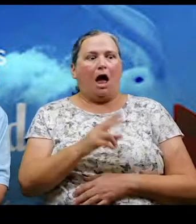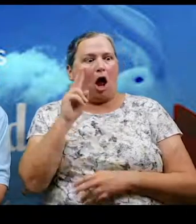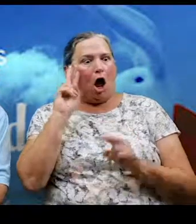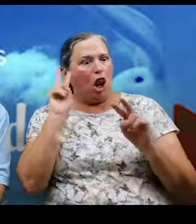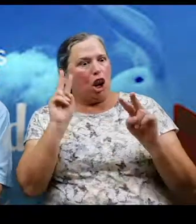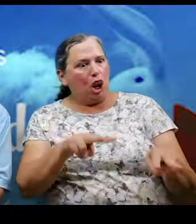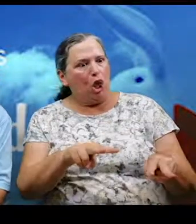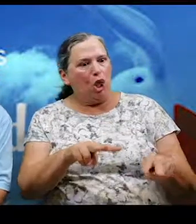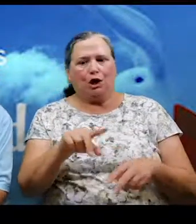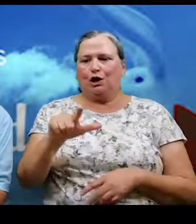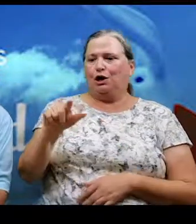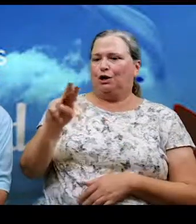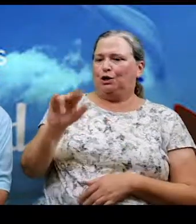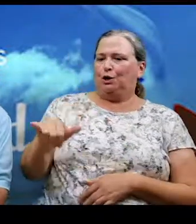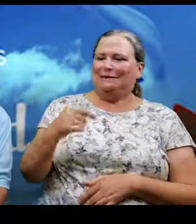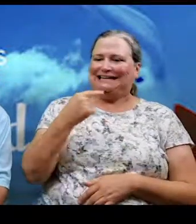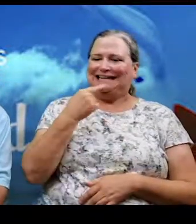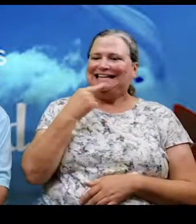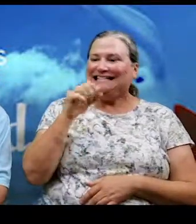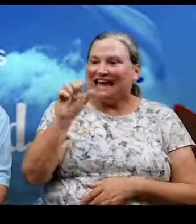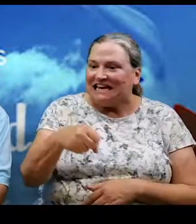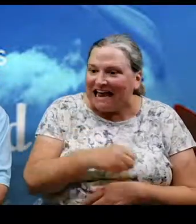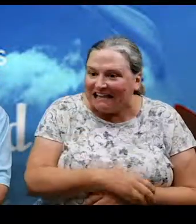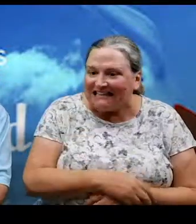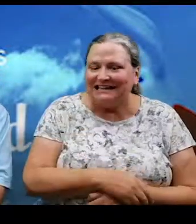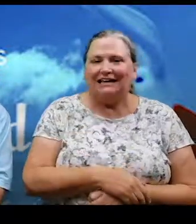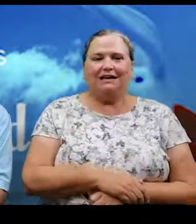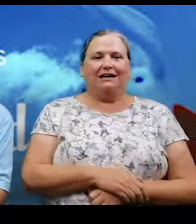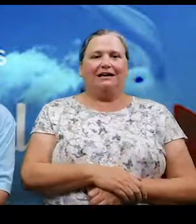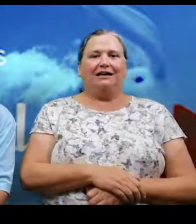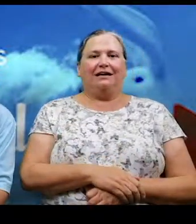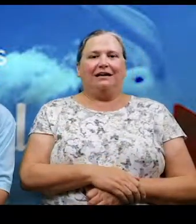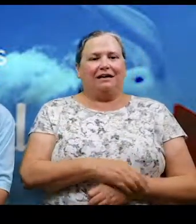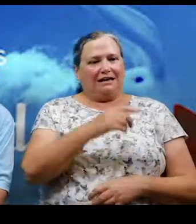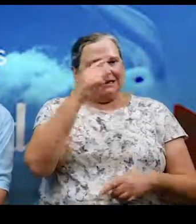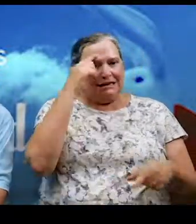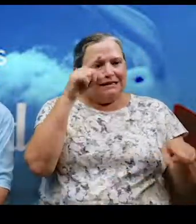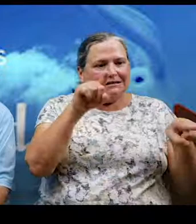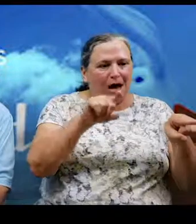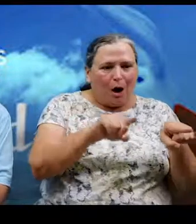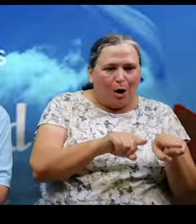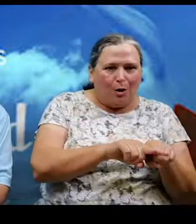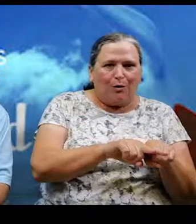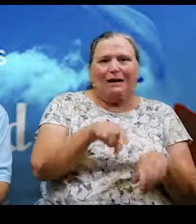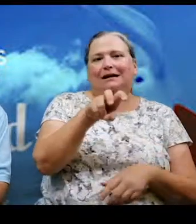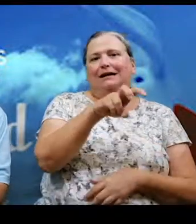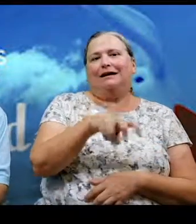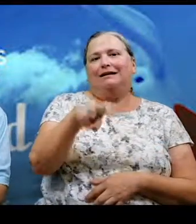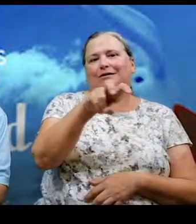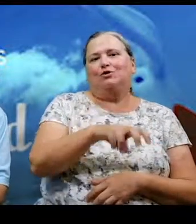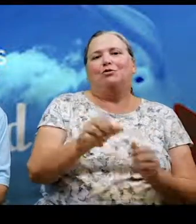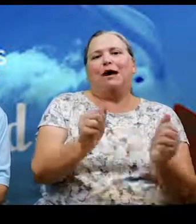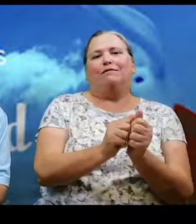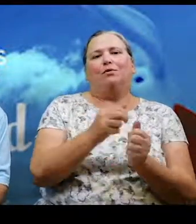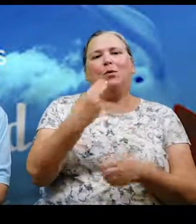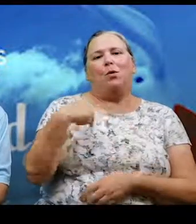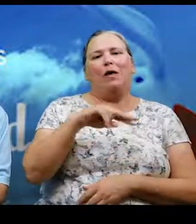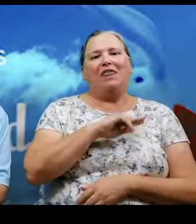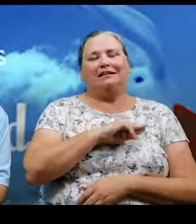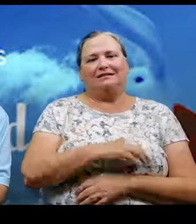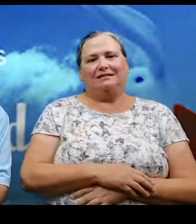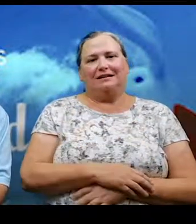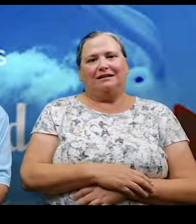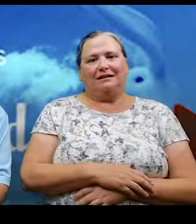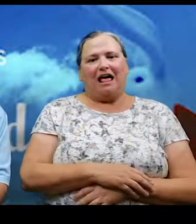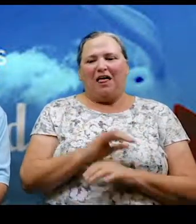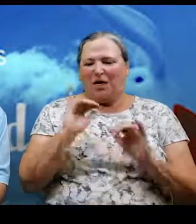Lucy, he is saying yes," said Bull. "Malone has agreed to travel with us. Isn't that swell?"